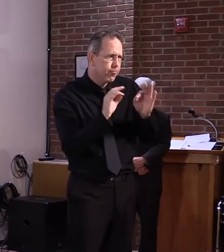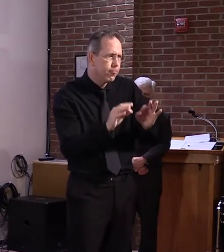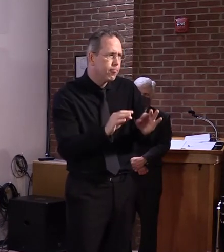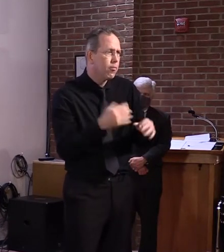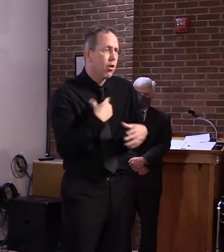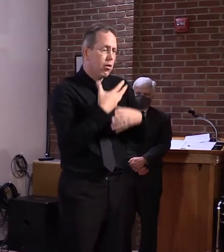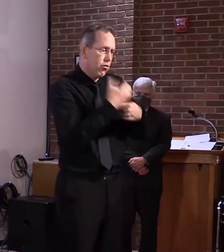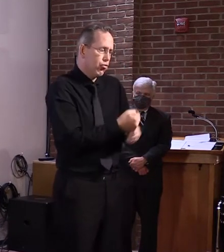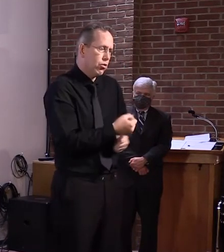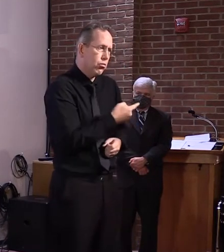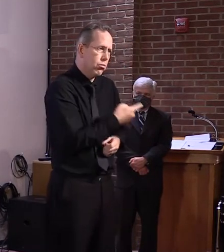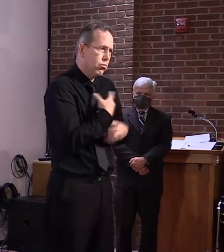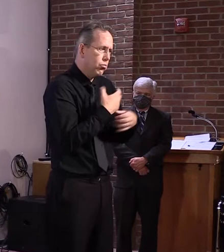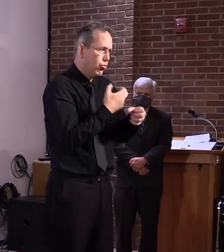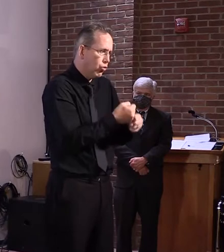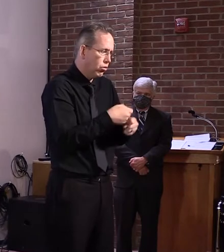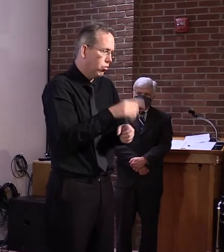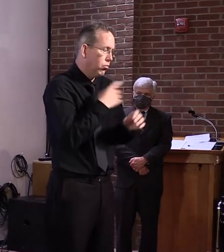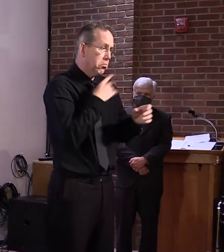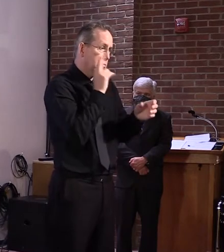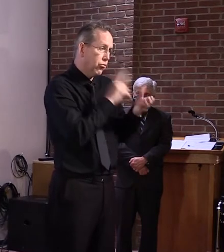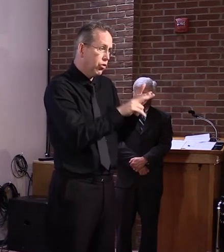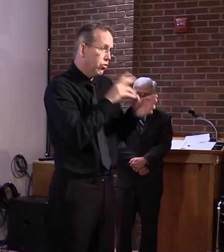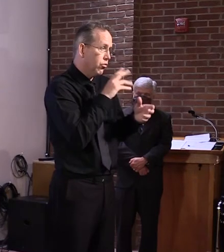the expert in the elections.